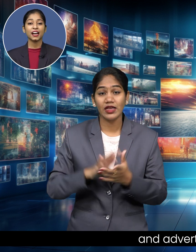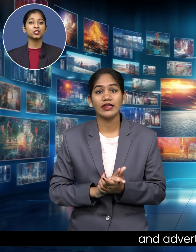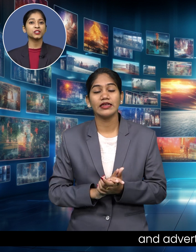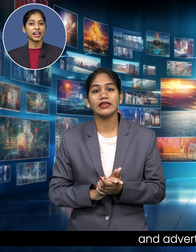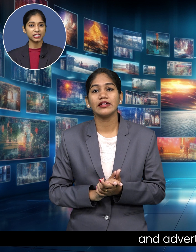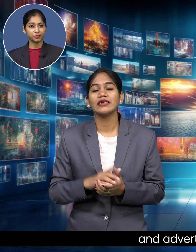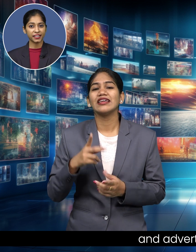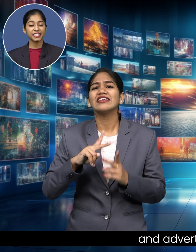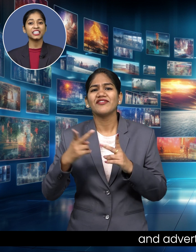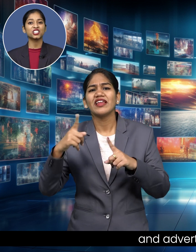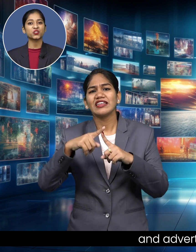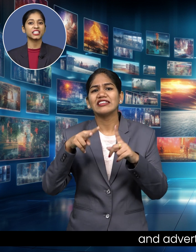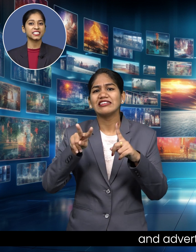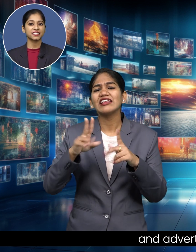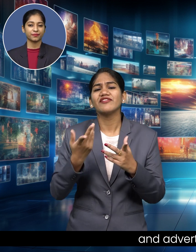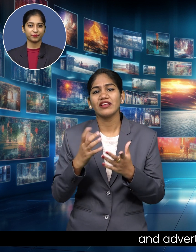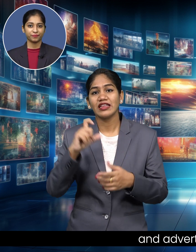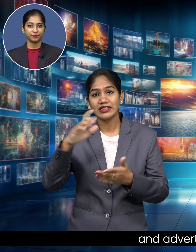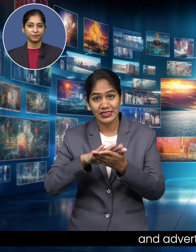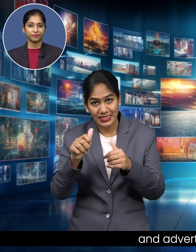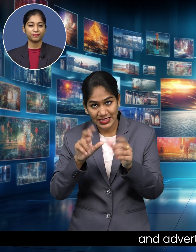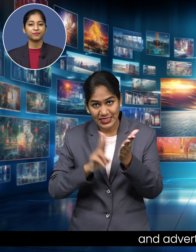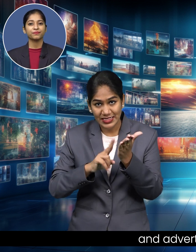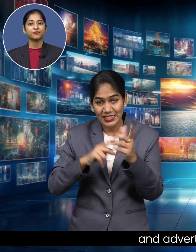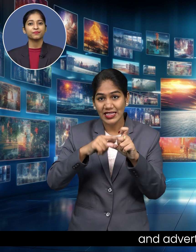and advertisement industries.